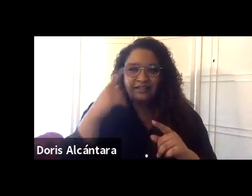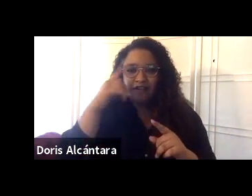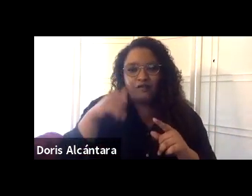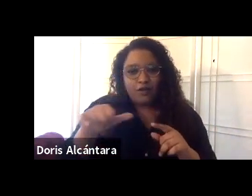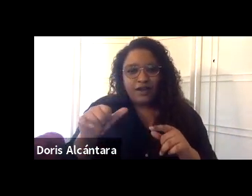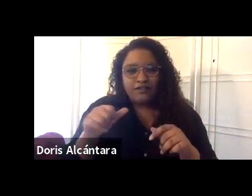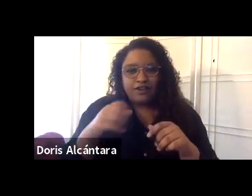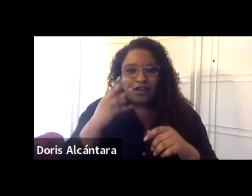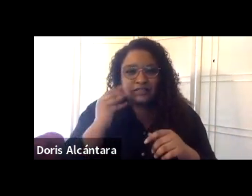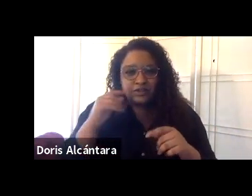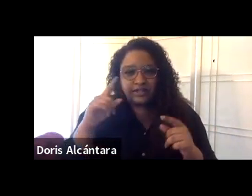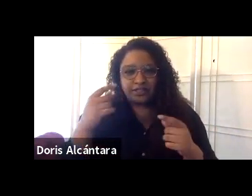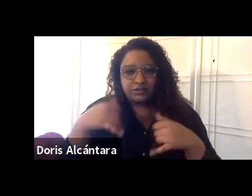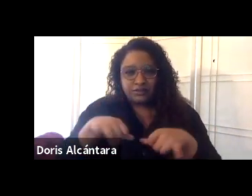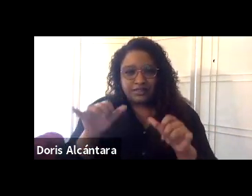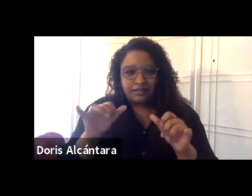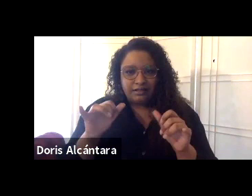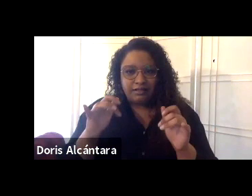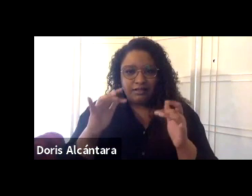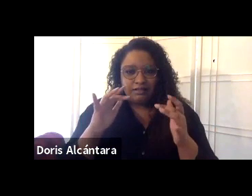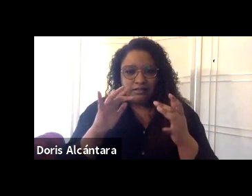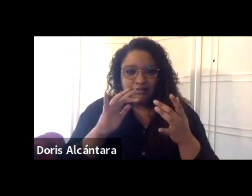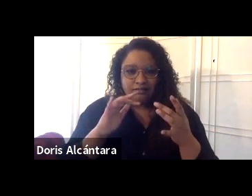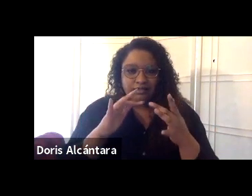an experience that I will never forget.